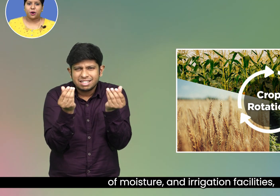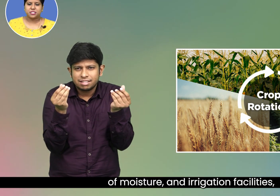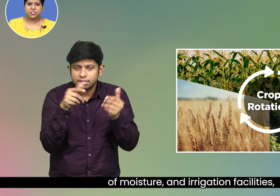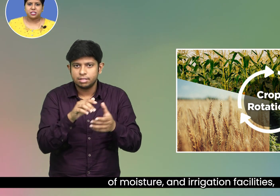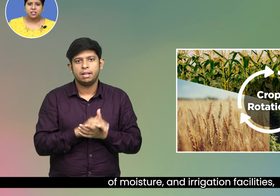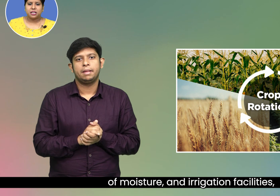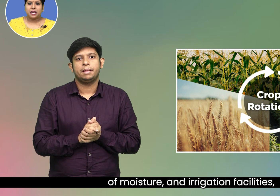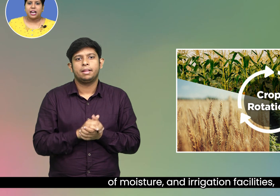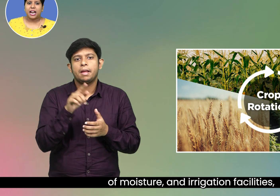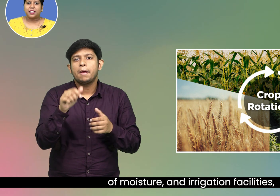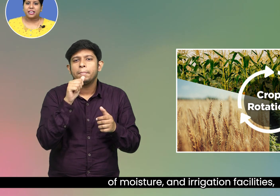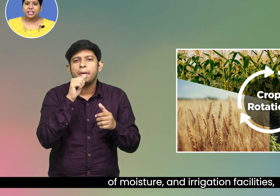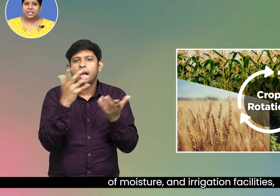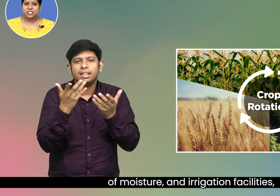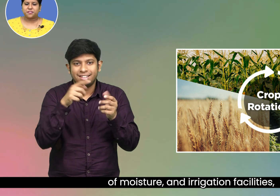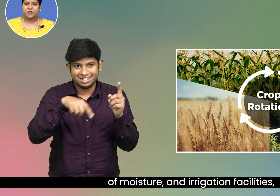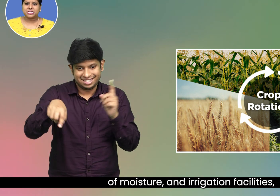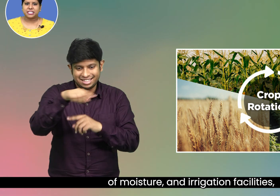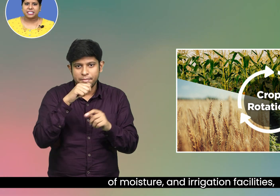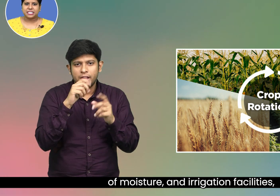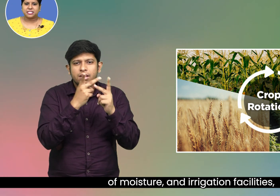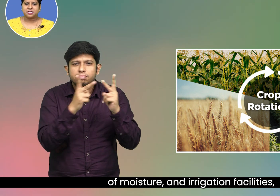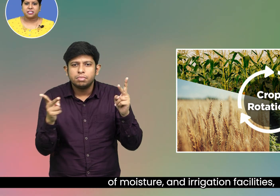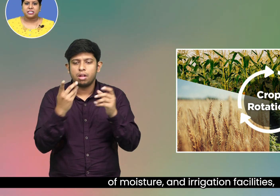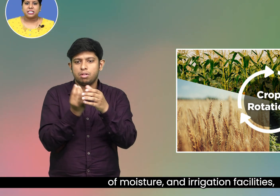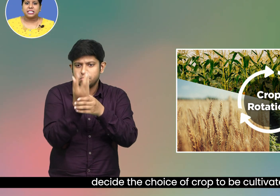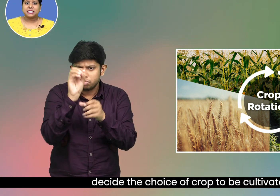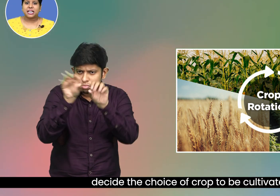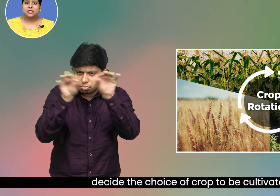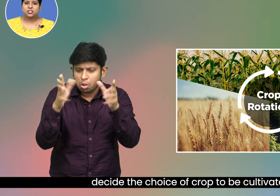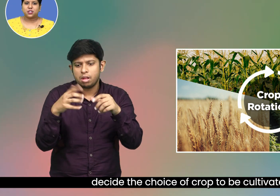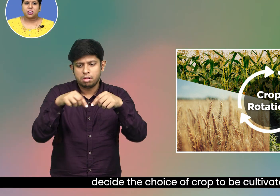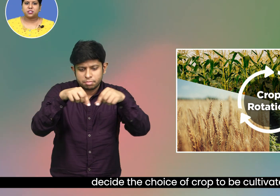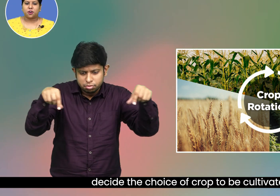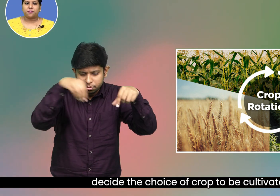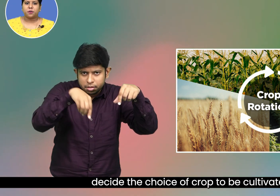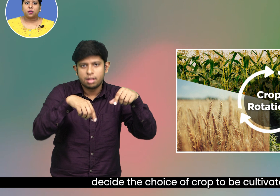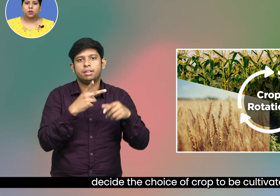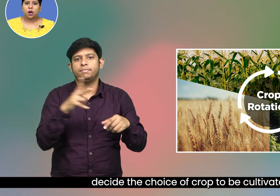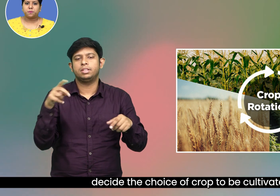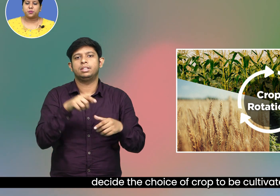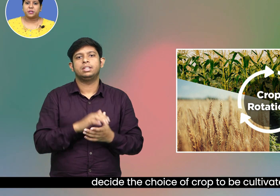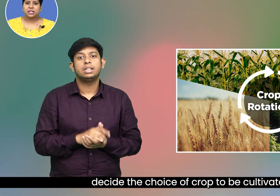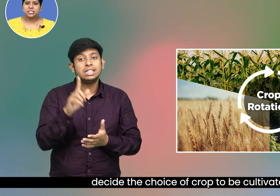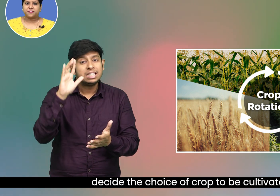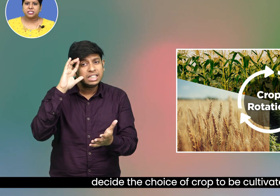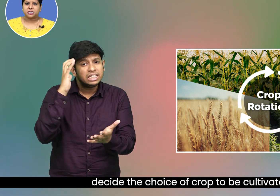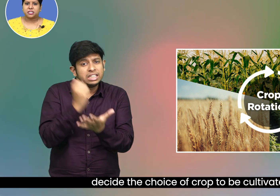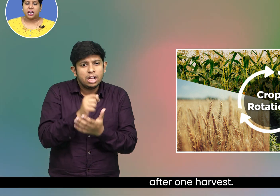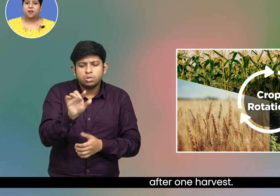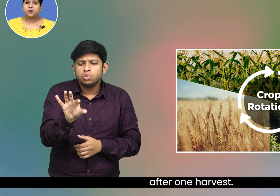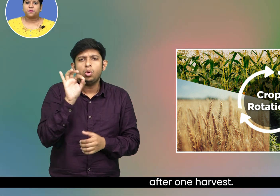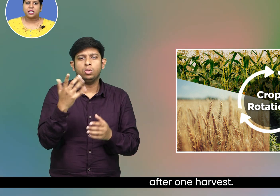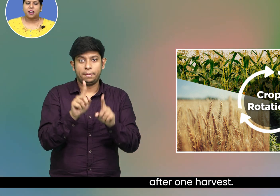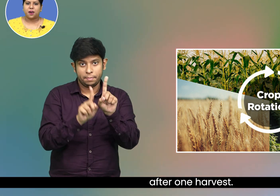of moisture and irrigation facilities. Decide the choice of crop to be